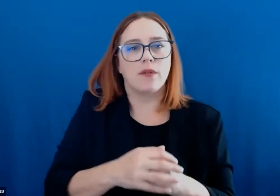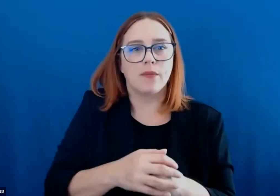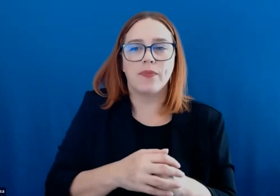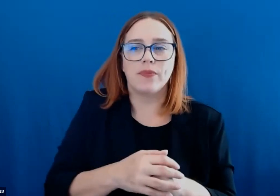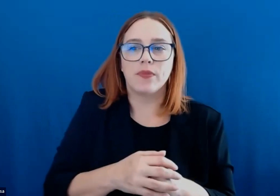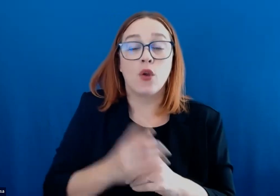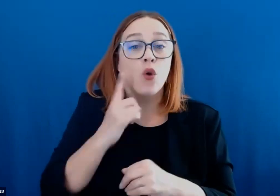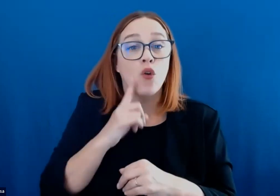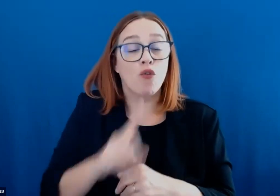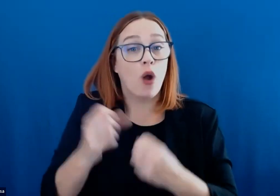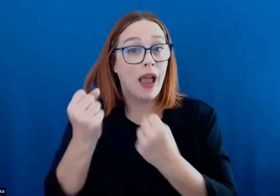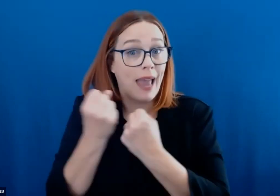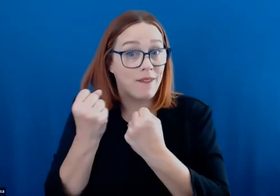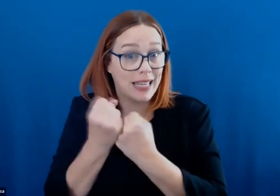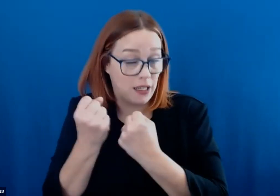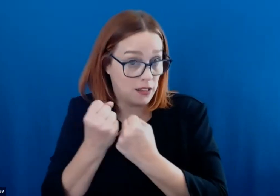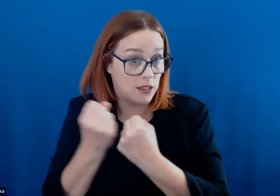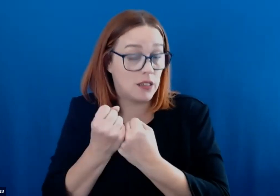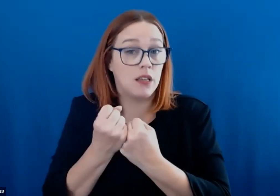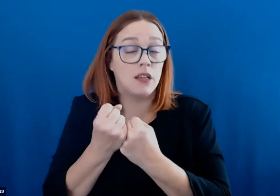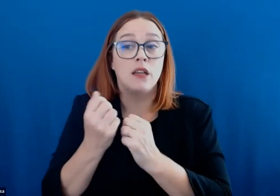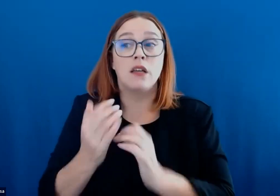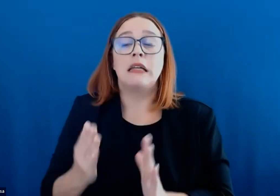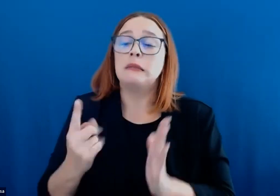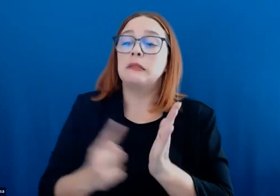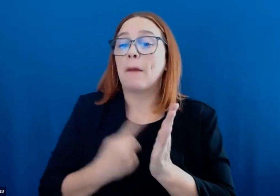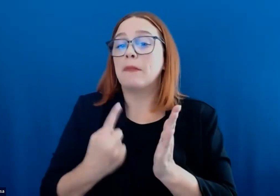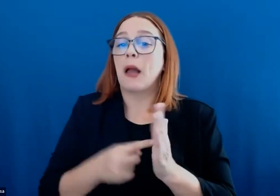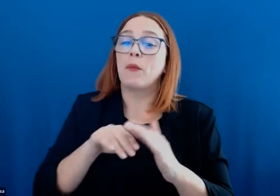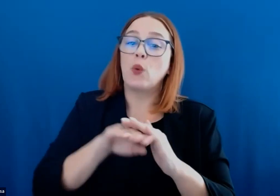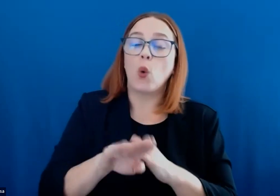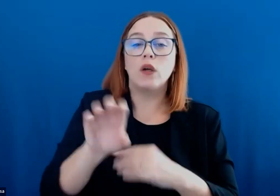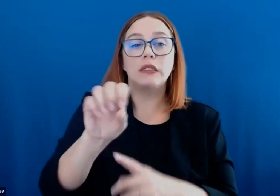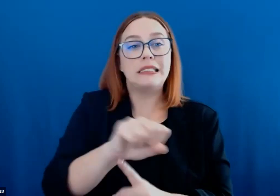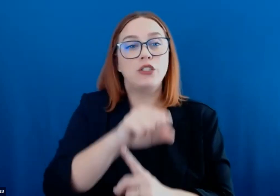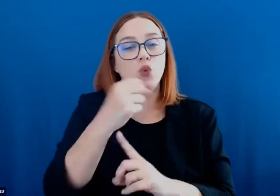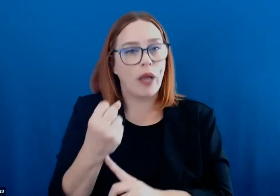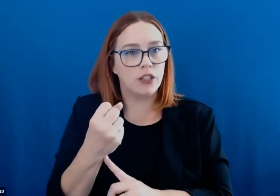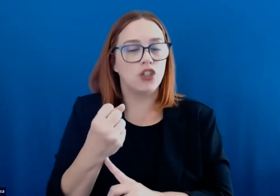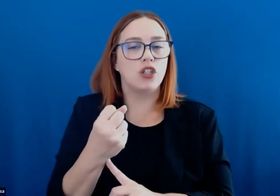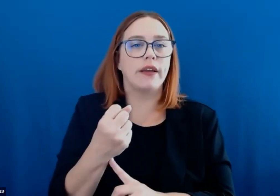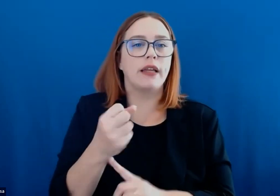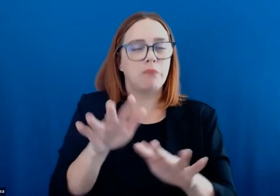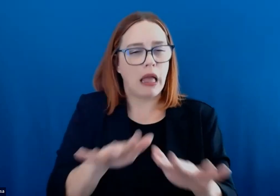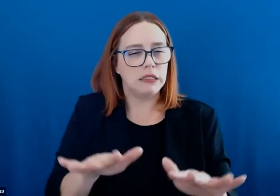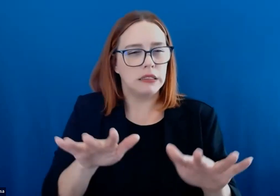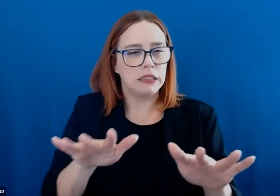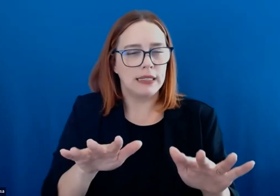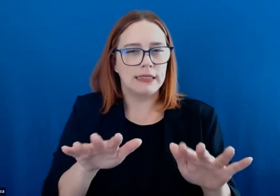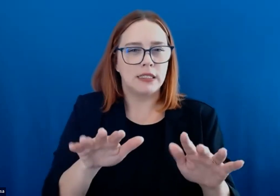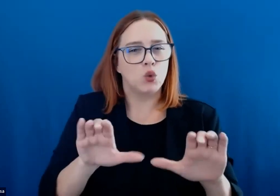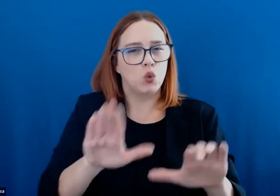we work in places or we go into situations and we do our advocate thing. We assess the